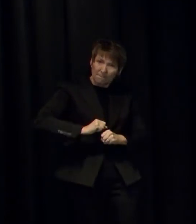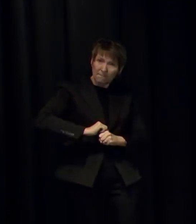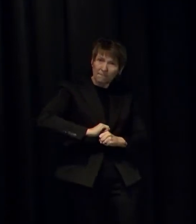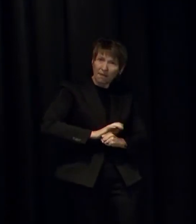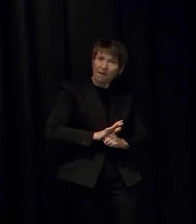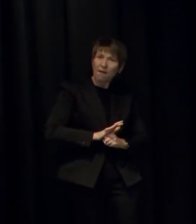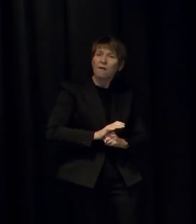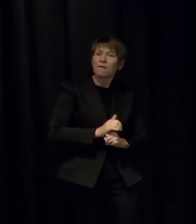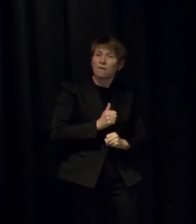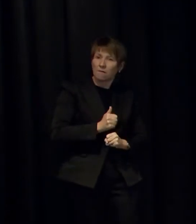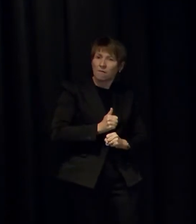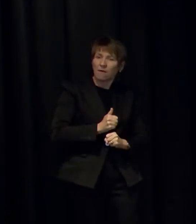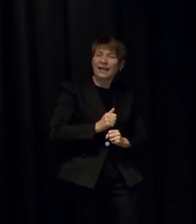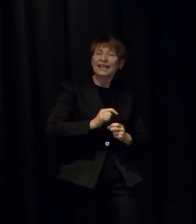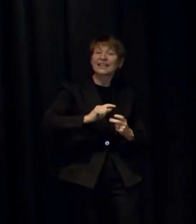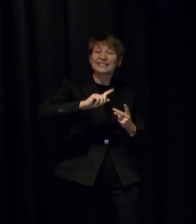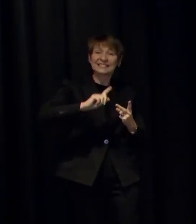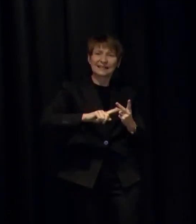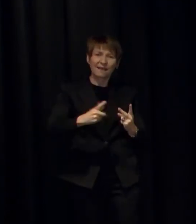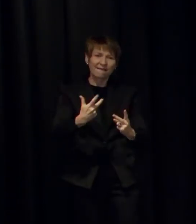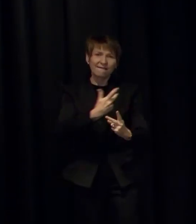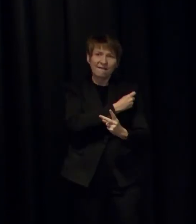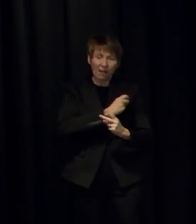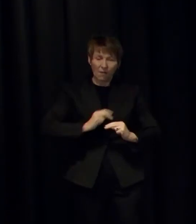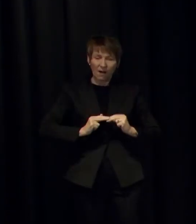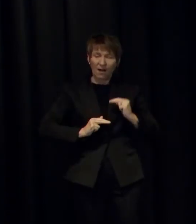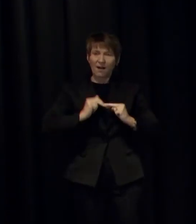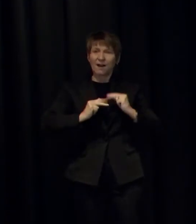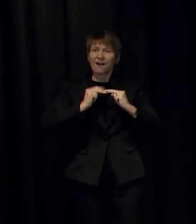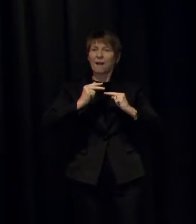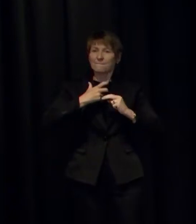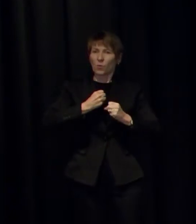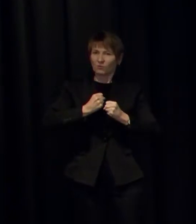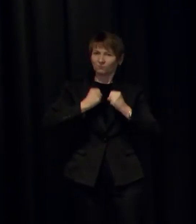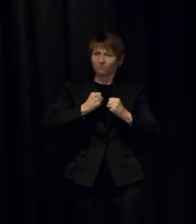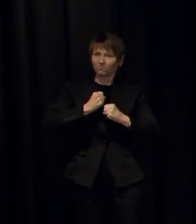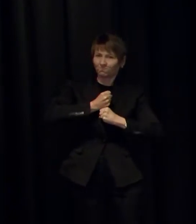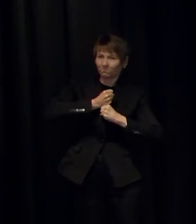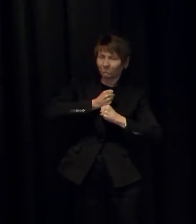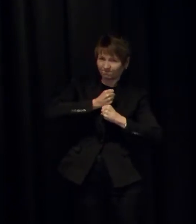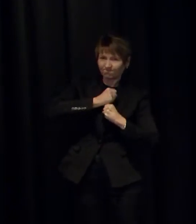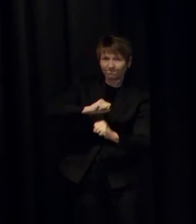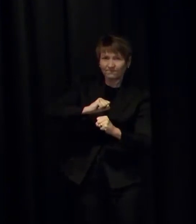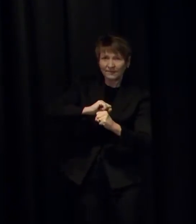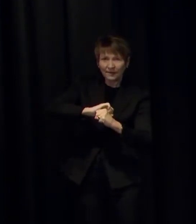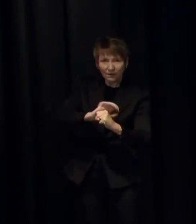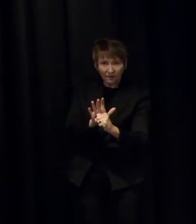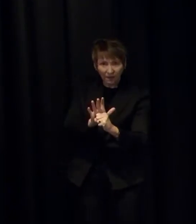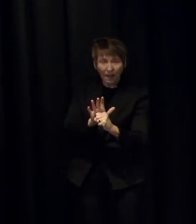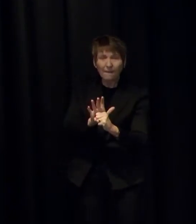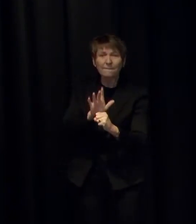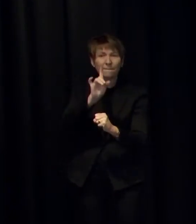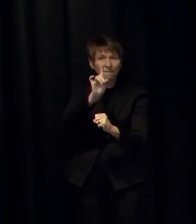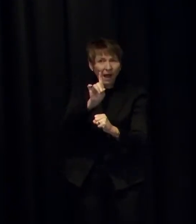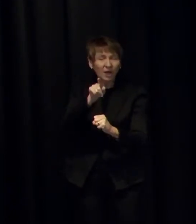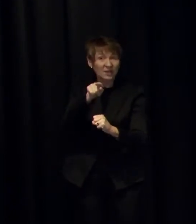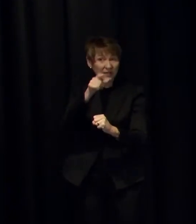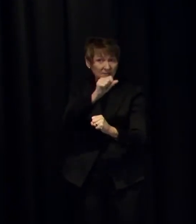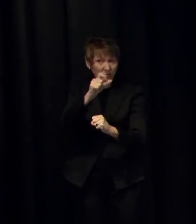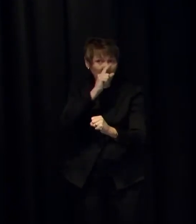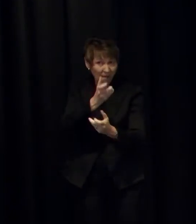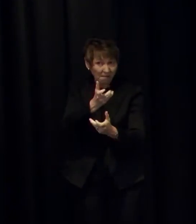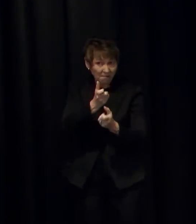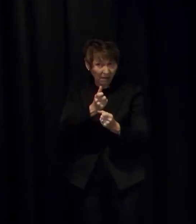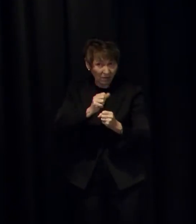downward pressure on our case numbers. That's a really important thing. And the number of people who